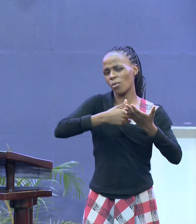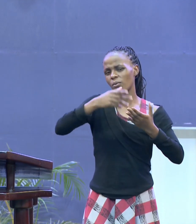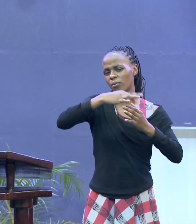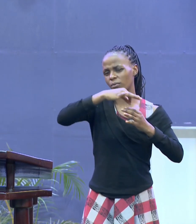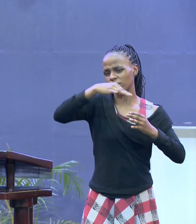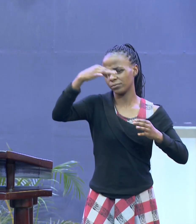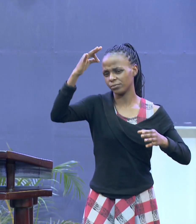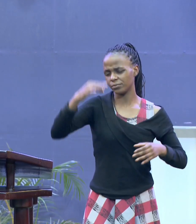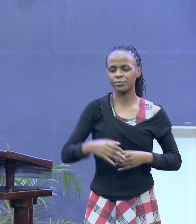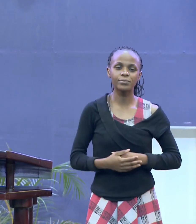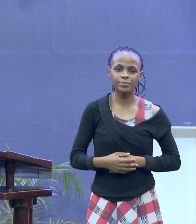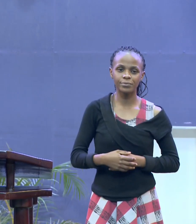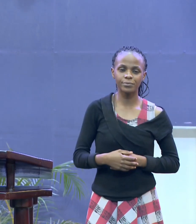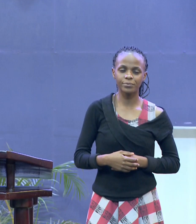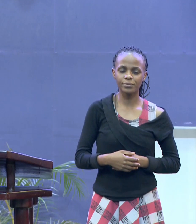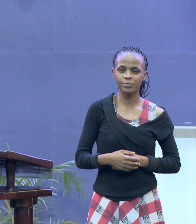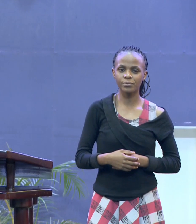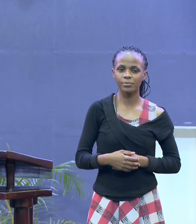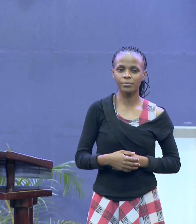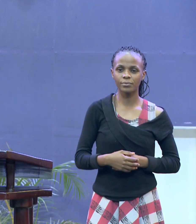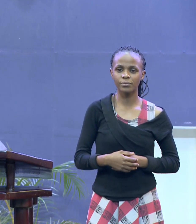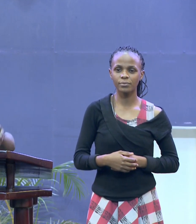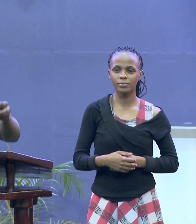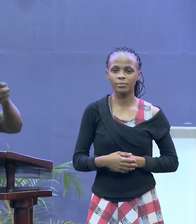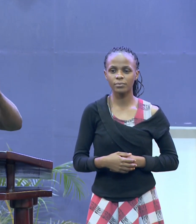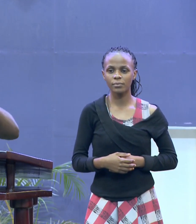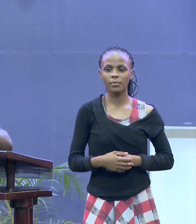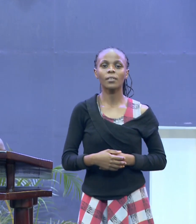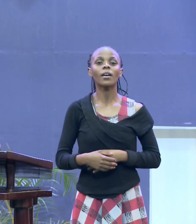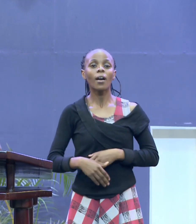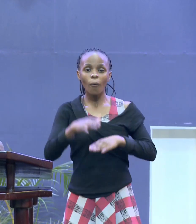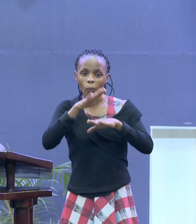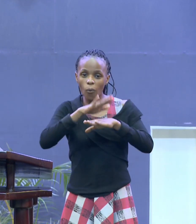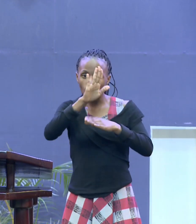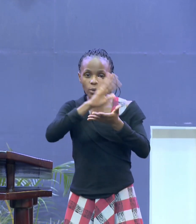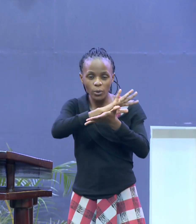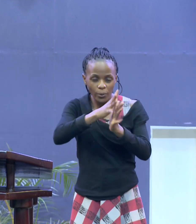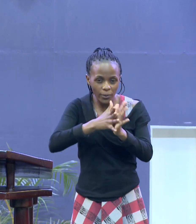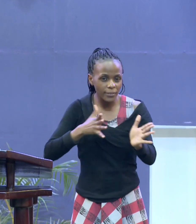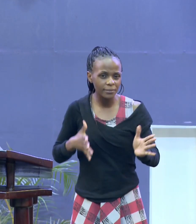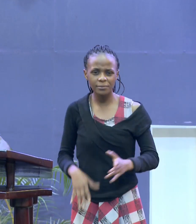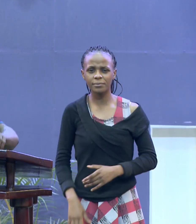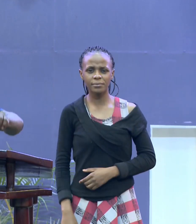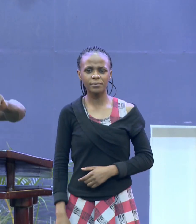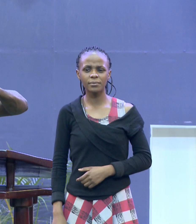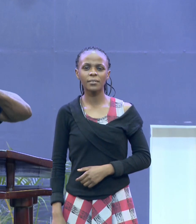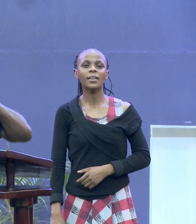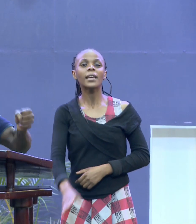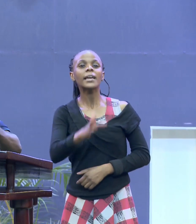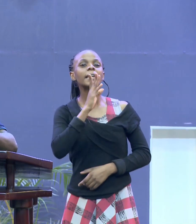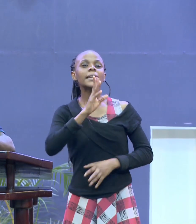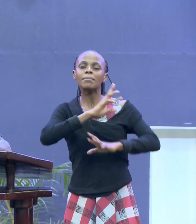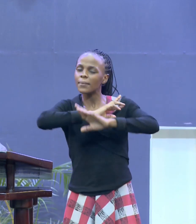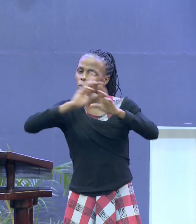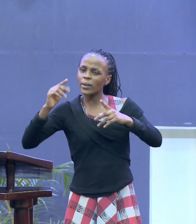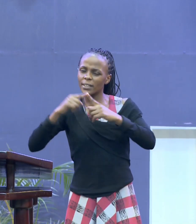to always find that feeling of the Holy Spirit. Upon your righteousness, be ready to